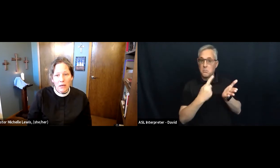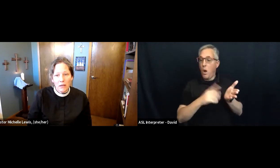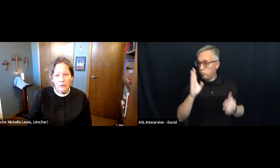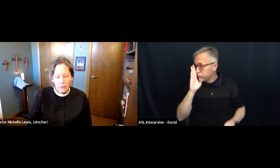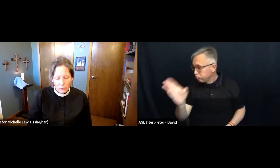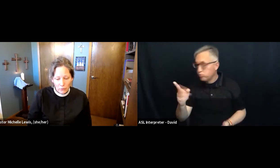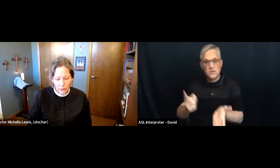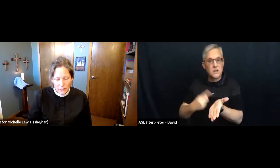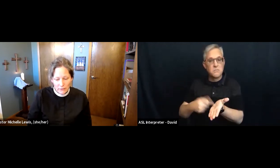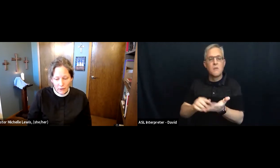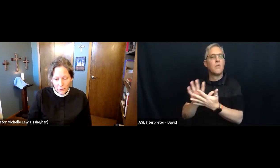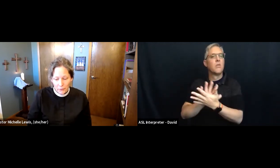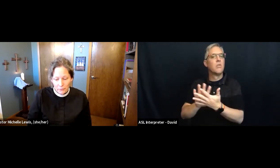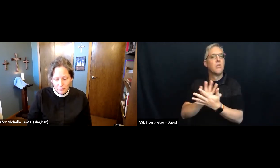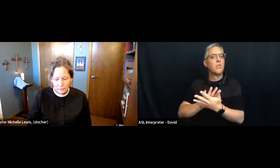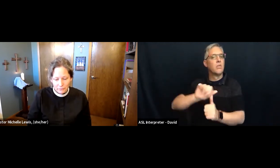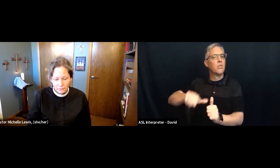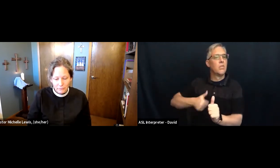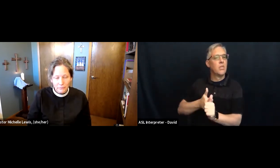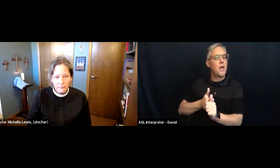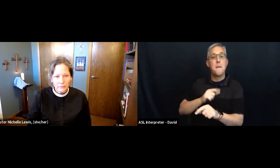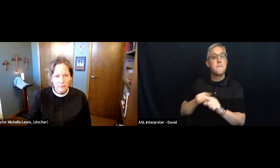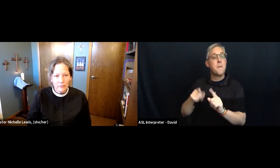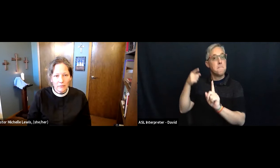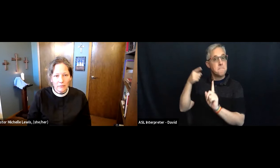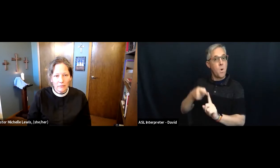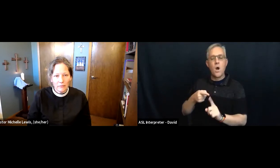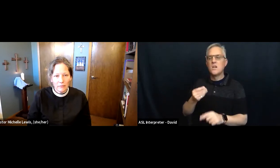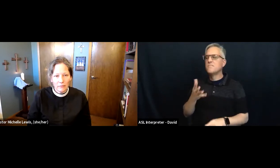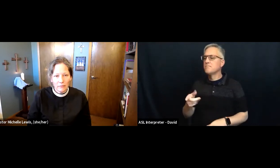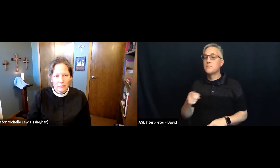than men or boys' value.